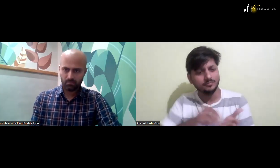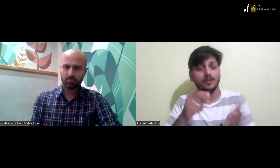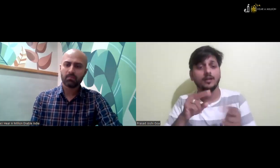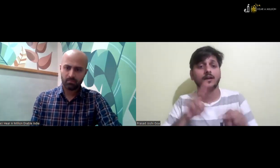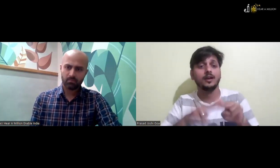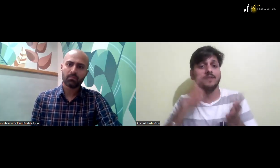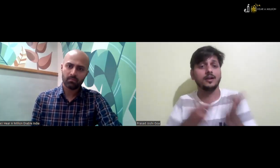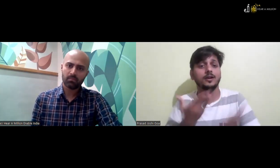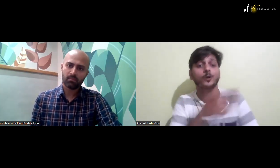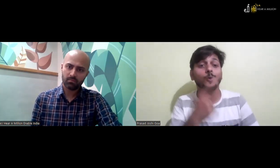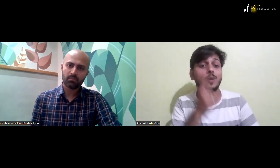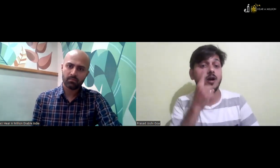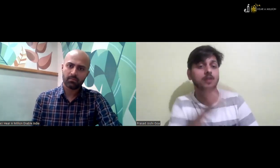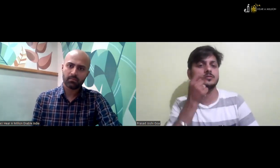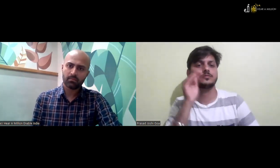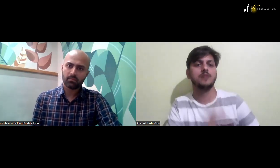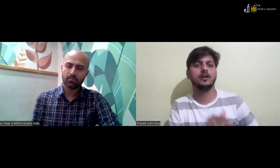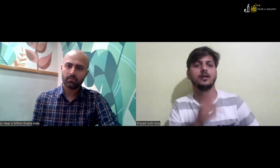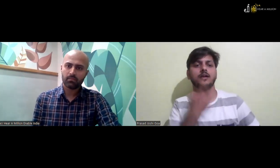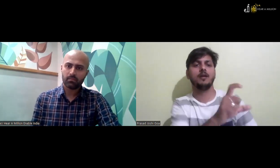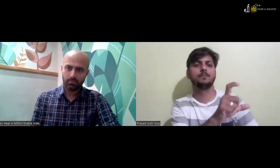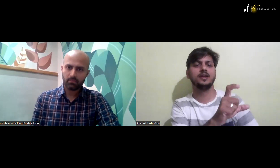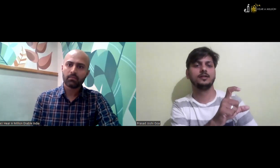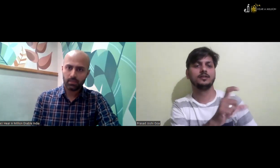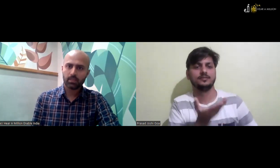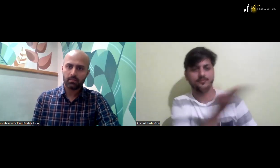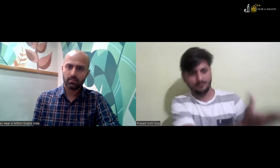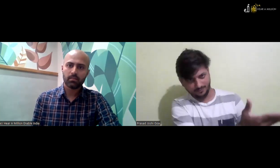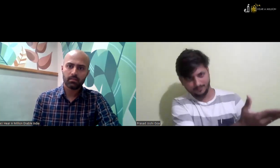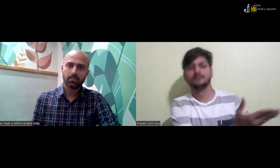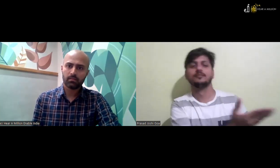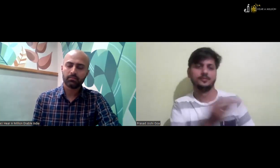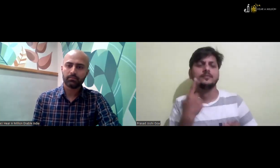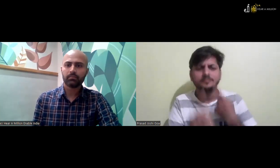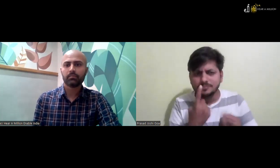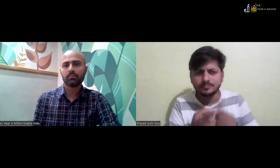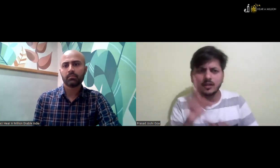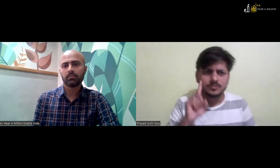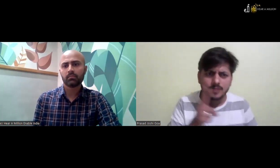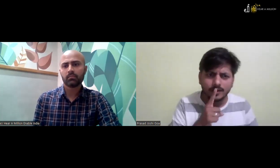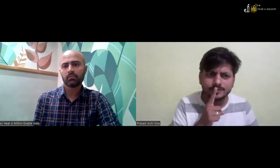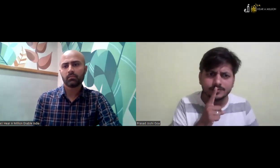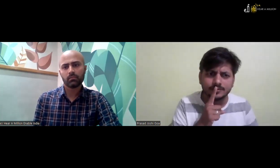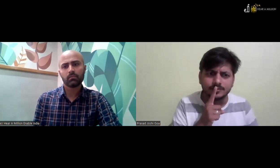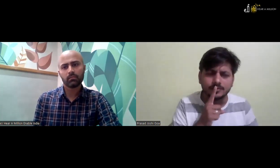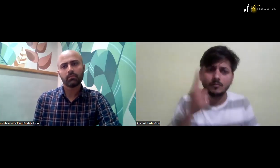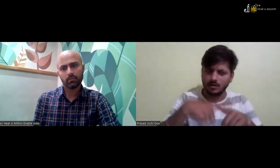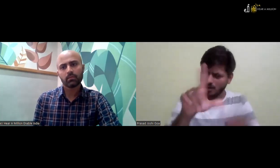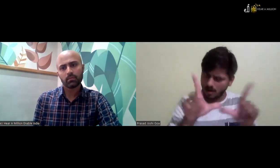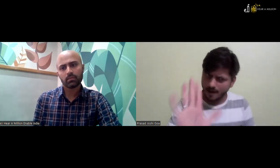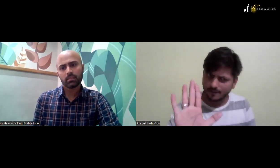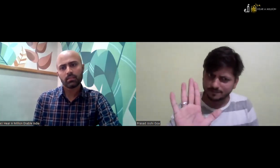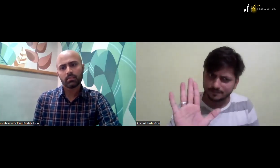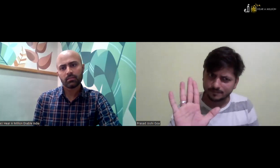police station, and I gave the report. So the son, the lady's son, he filed the